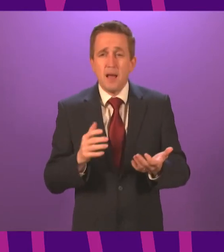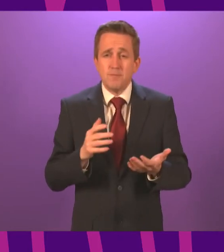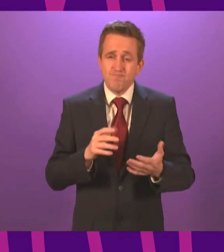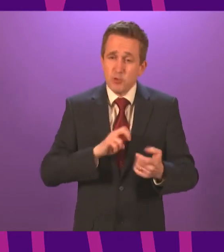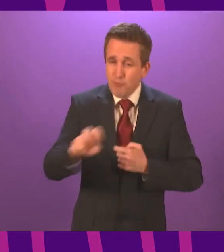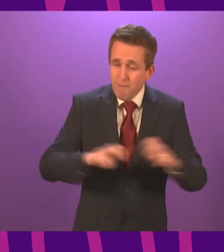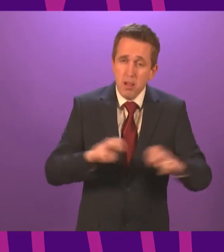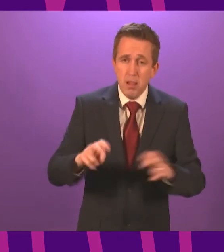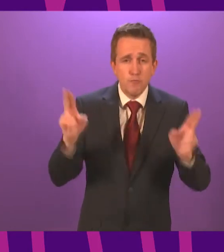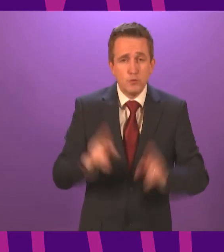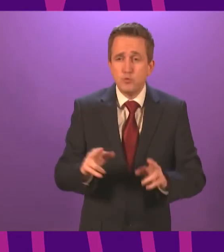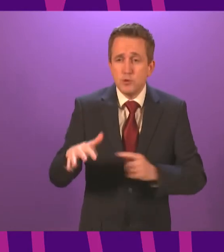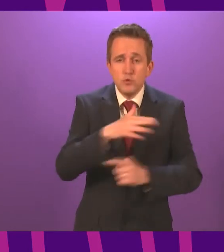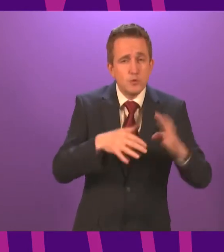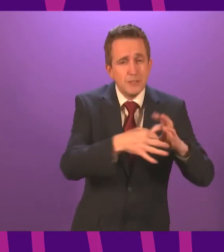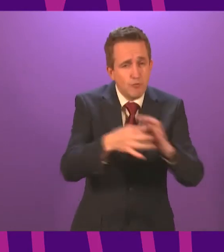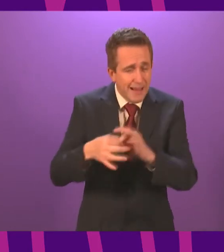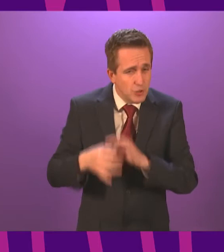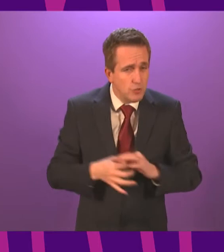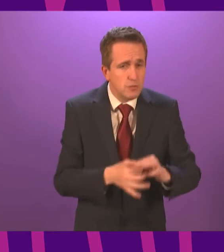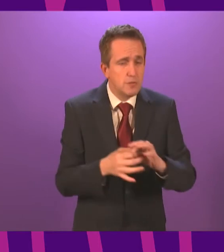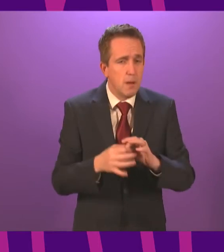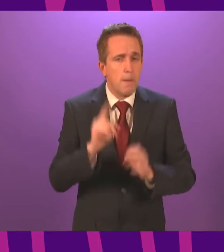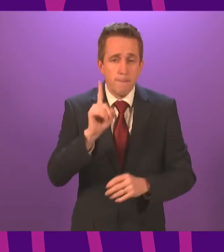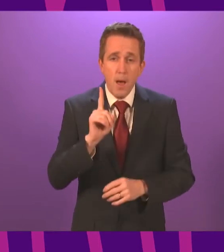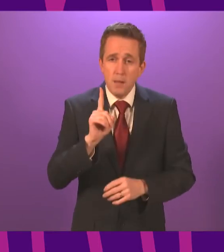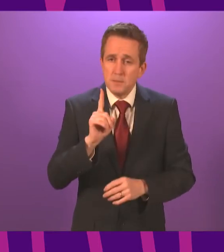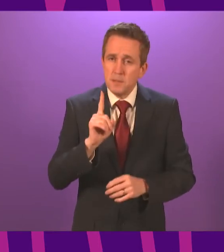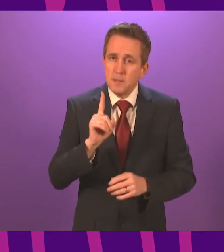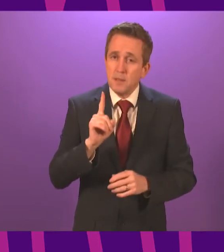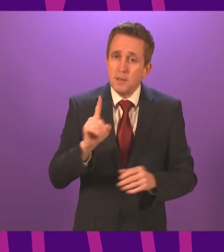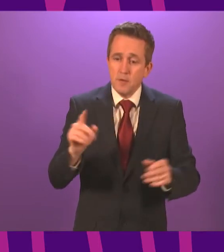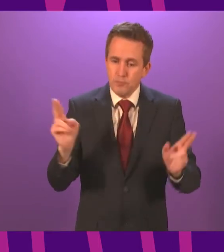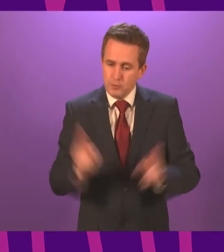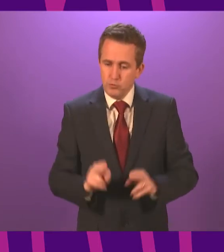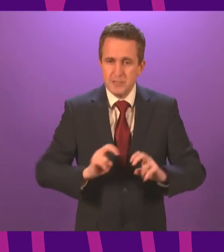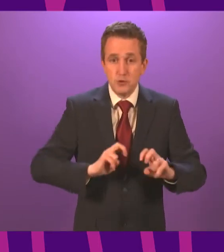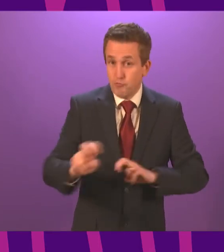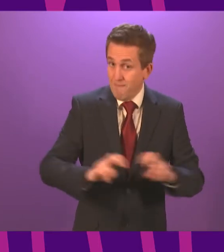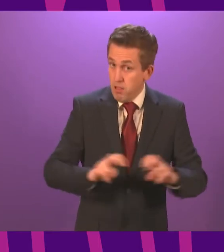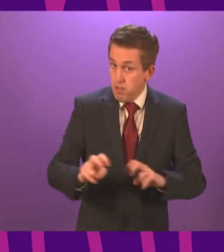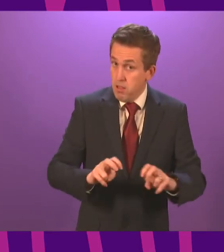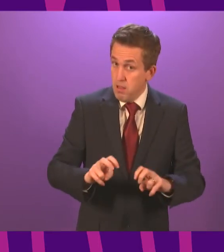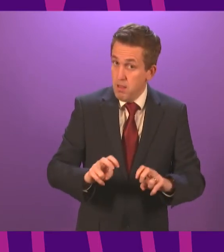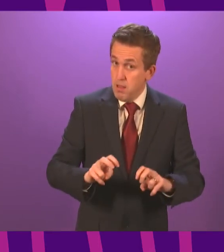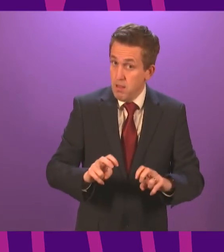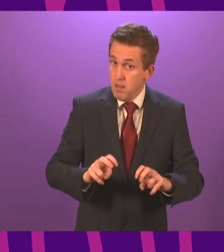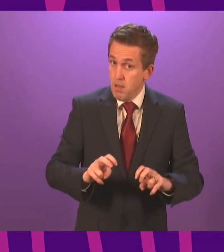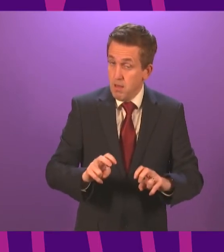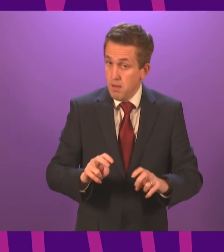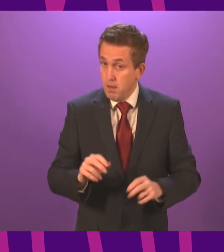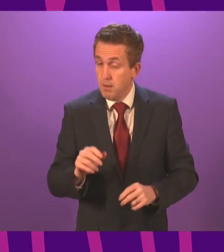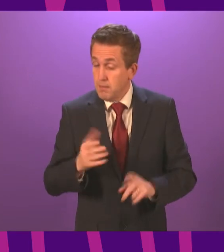importance in its own right. But a period of tighter restrictions is of most use if it is used to improve the wider